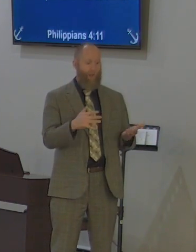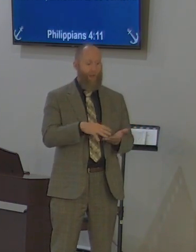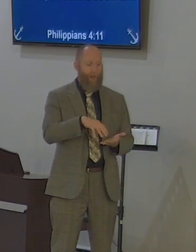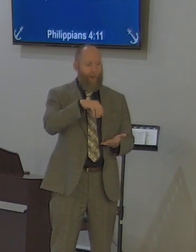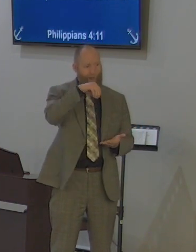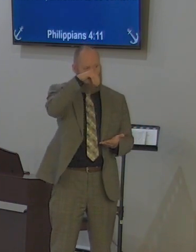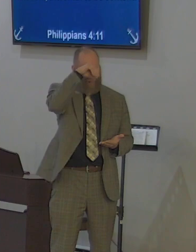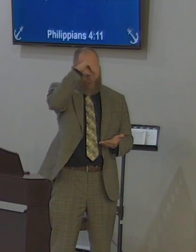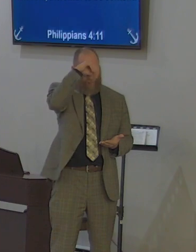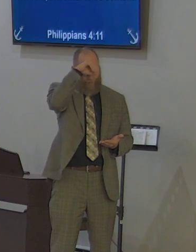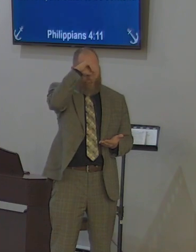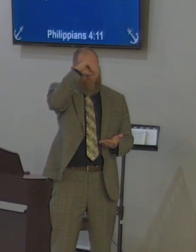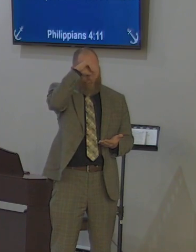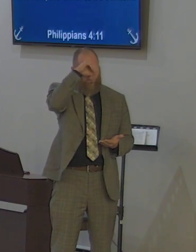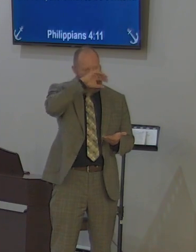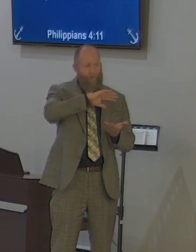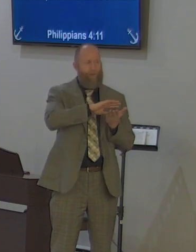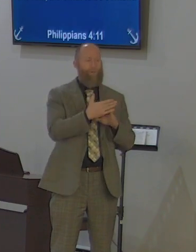I learned to be content.